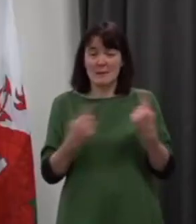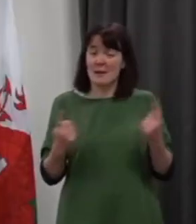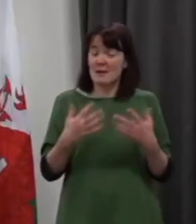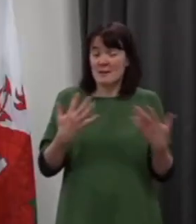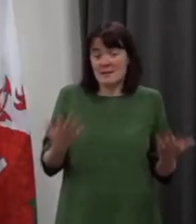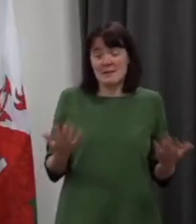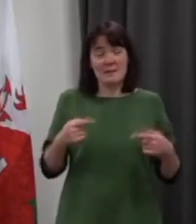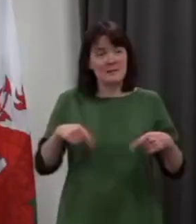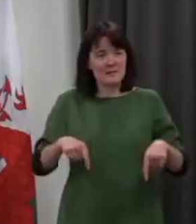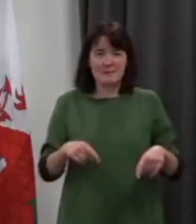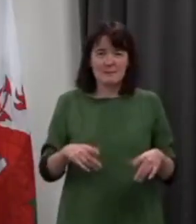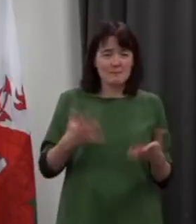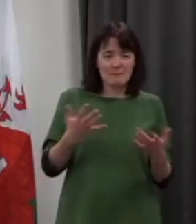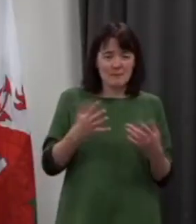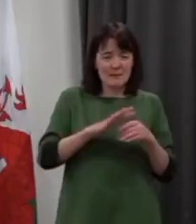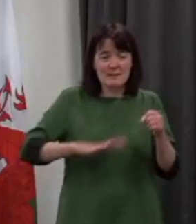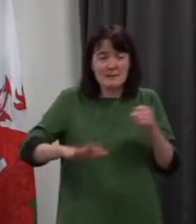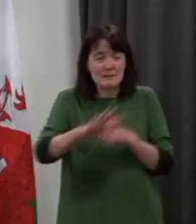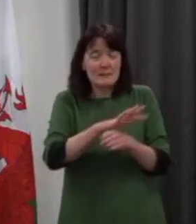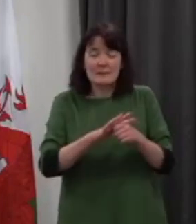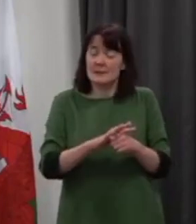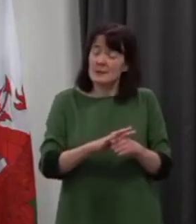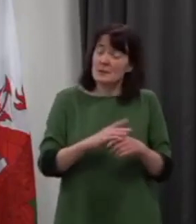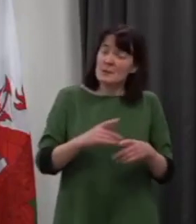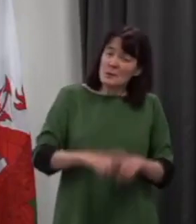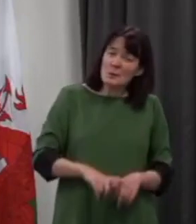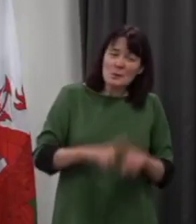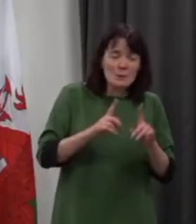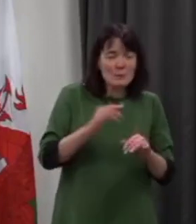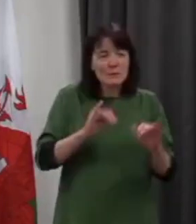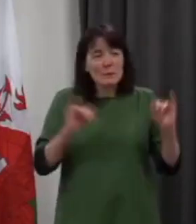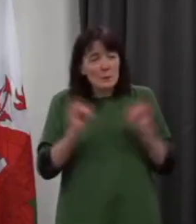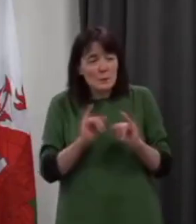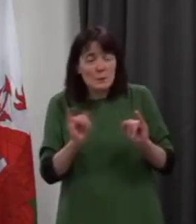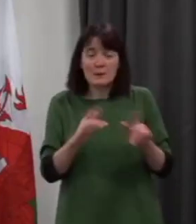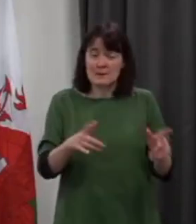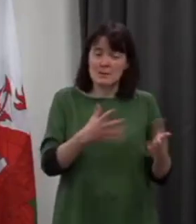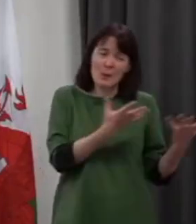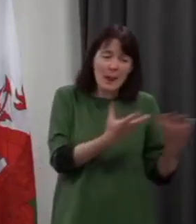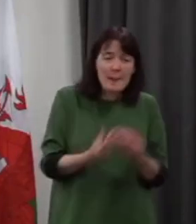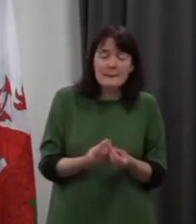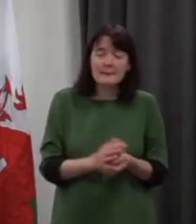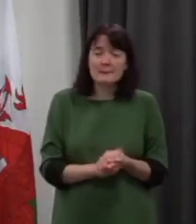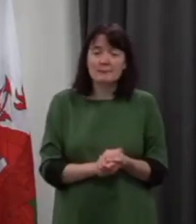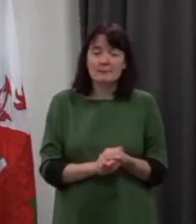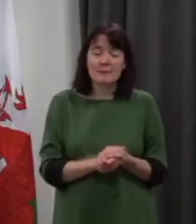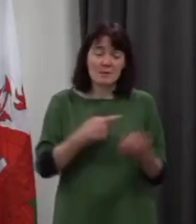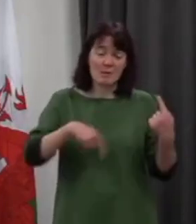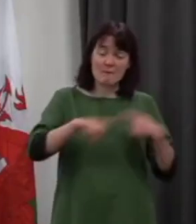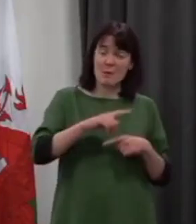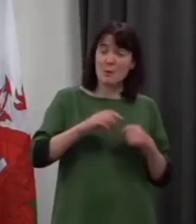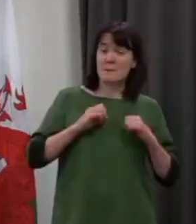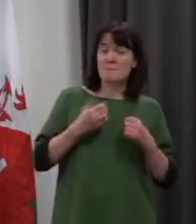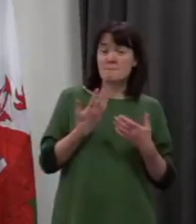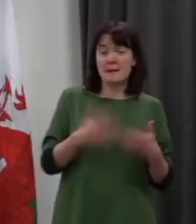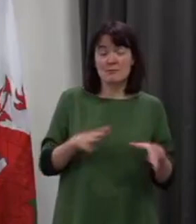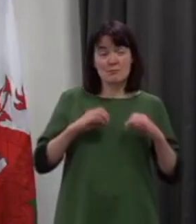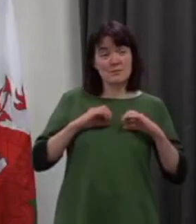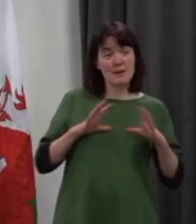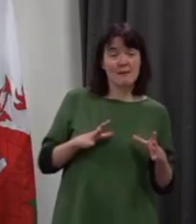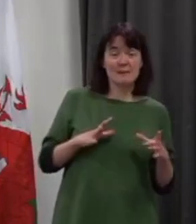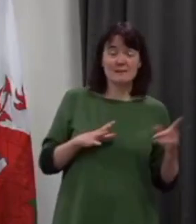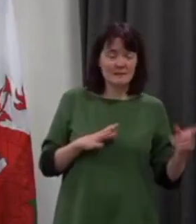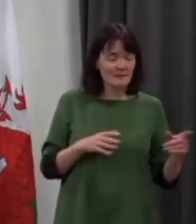thank every person who made the decision to come out of retirement to rejoin their colleagues on the front line to help